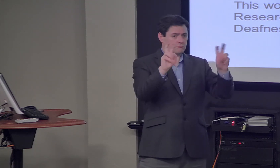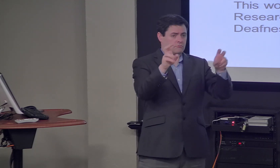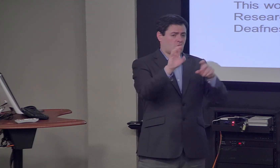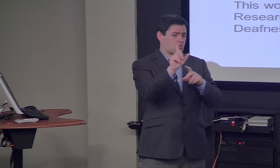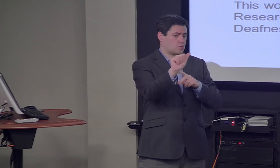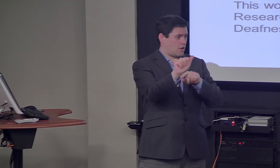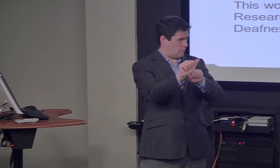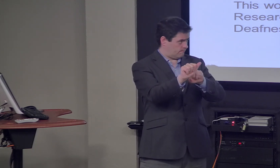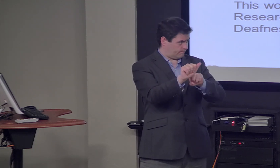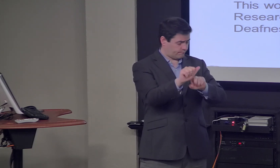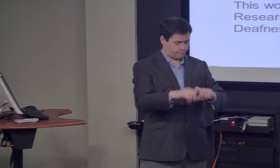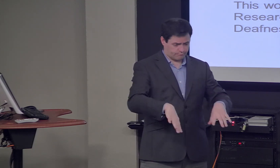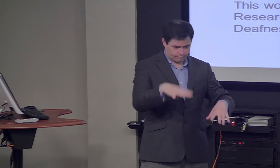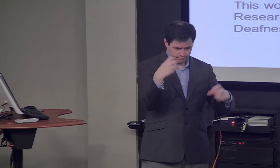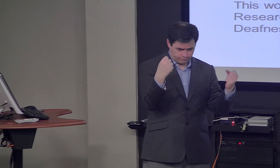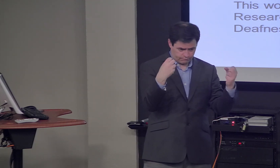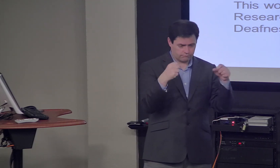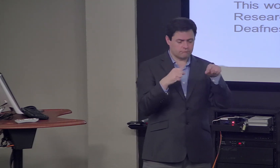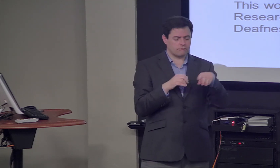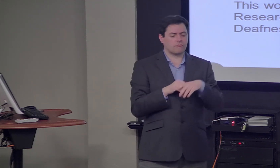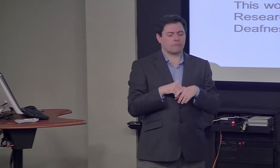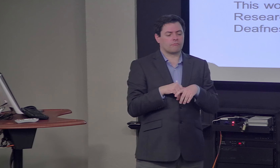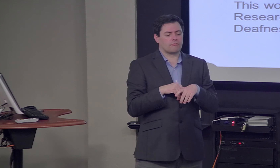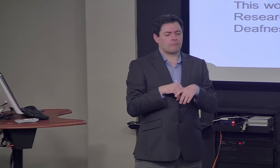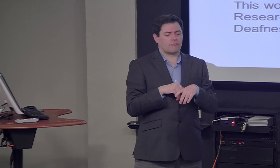looking at native users of the language who are codas.